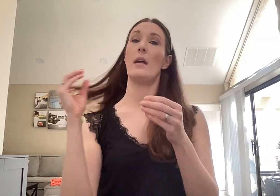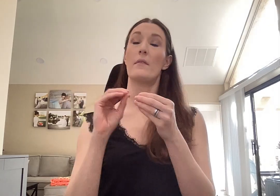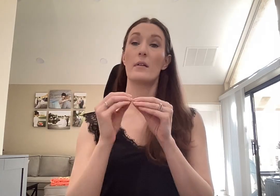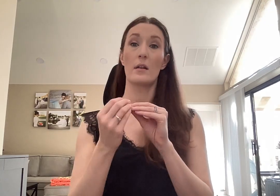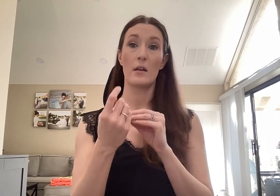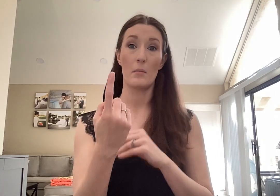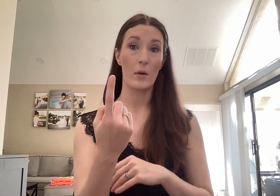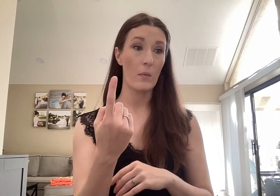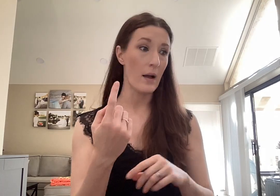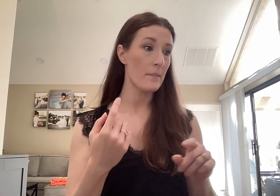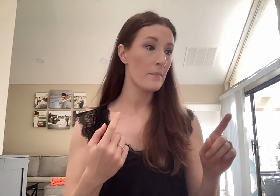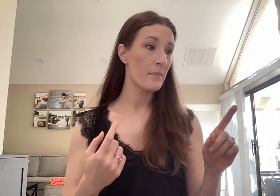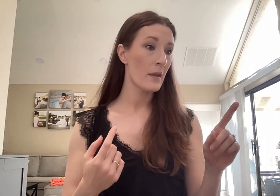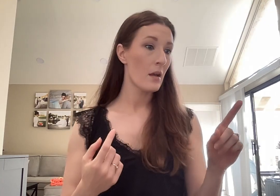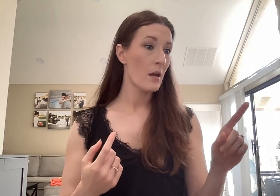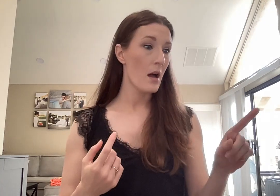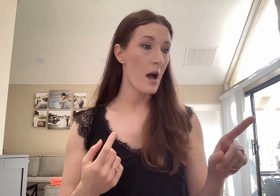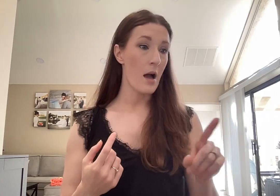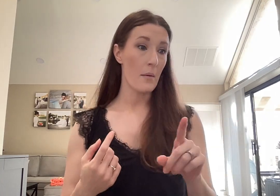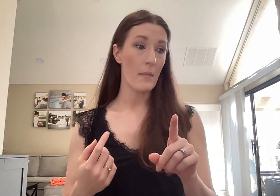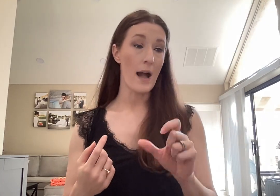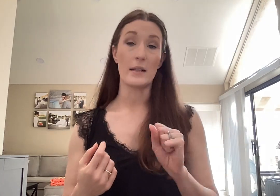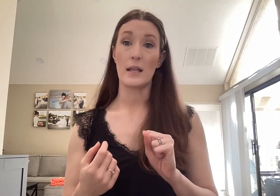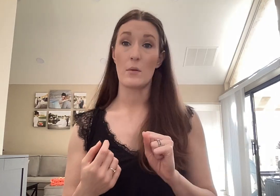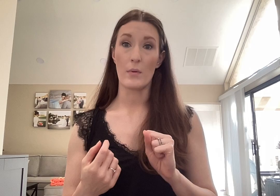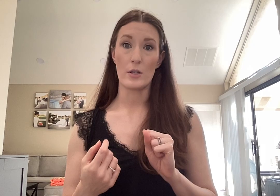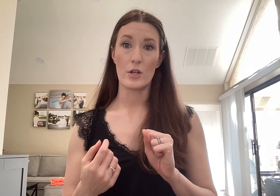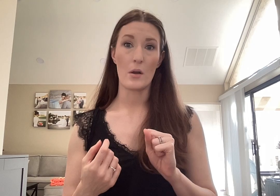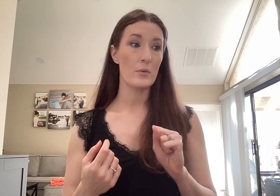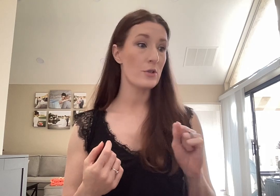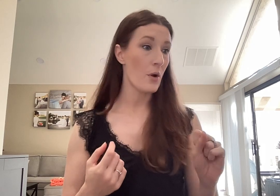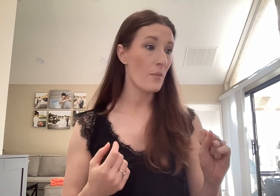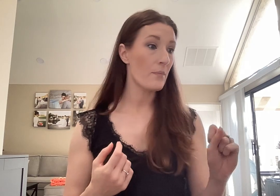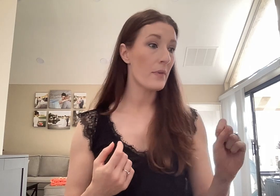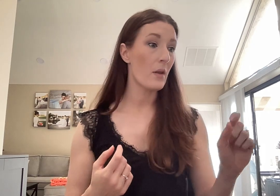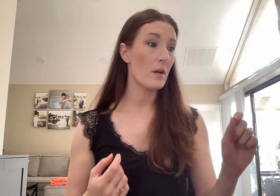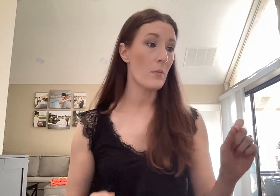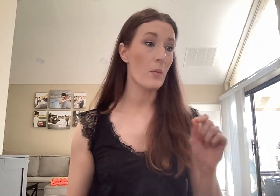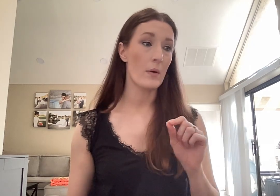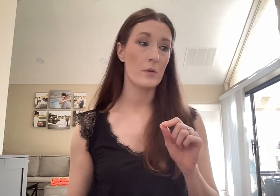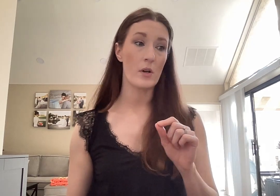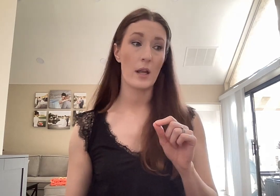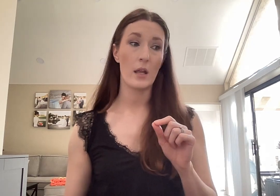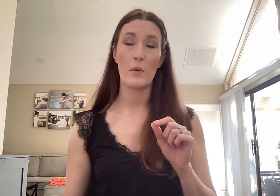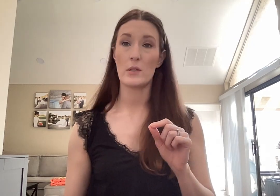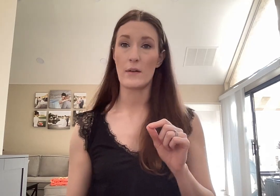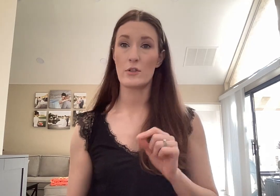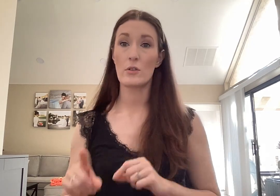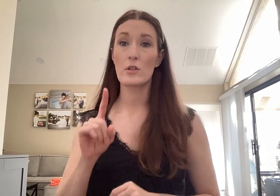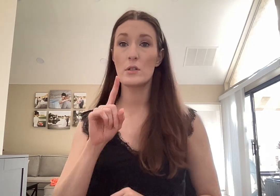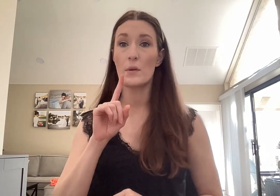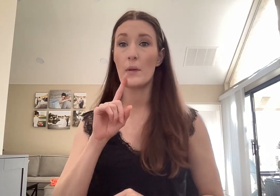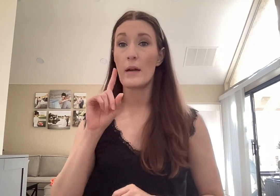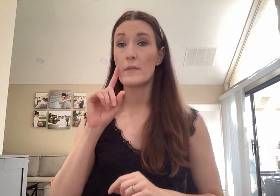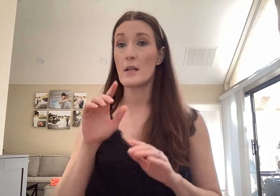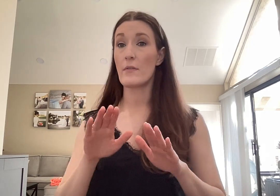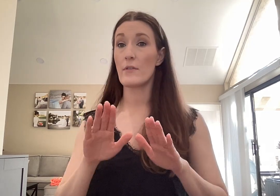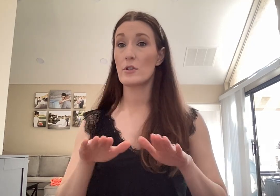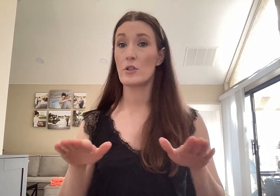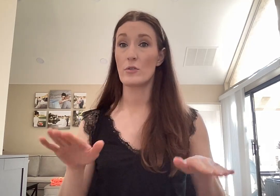have number 1 as a ratio. So number 1, we're talking about deaf children, so we have deaf